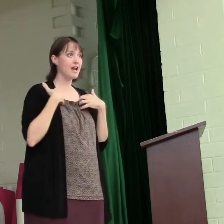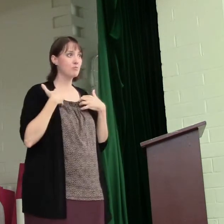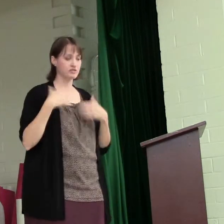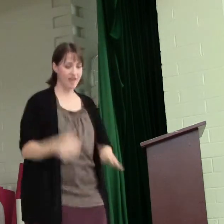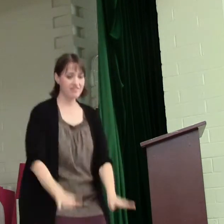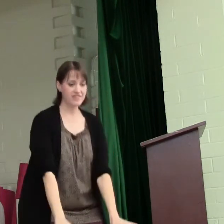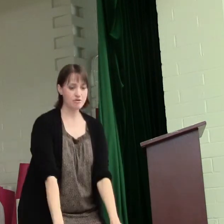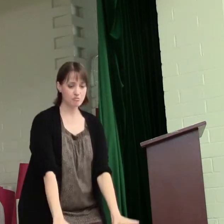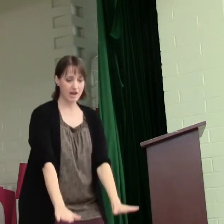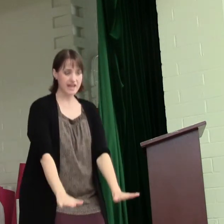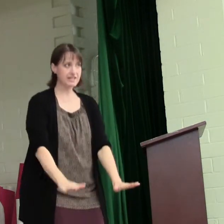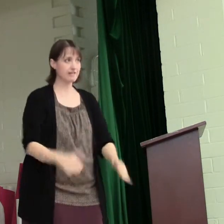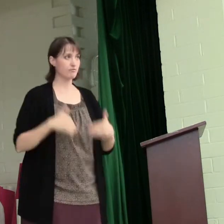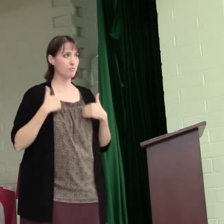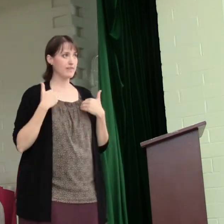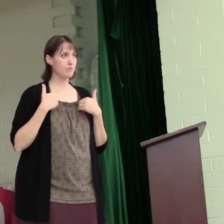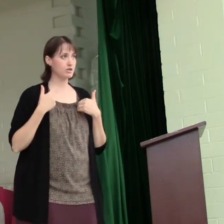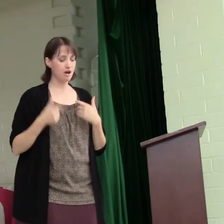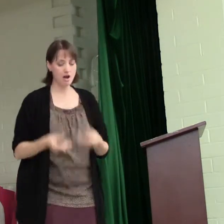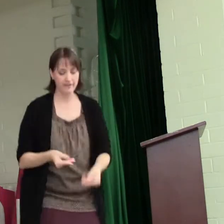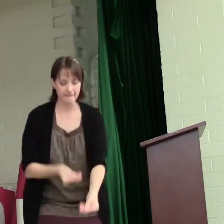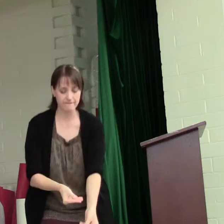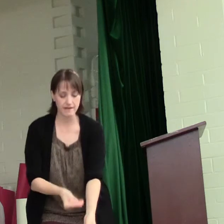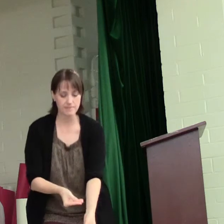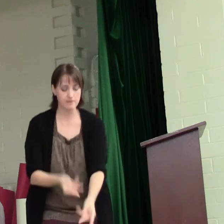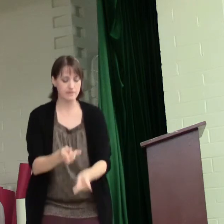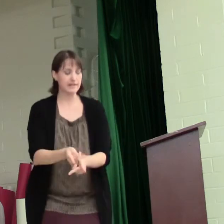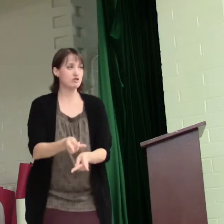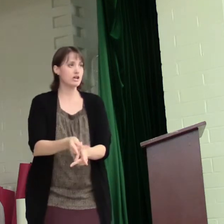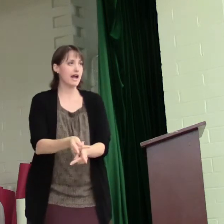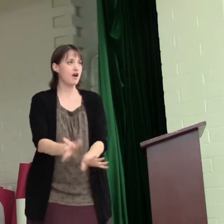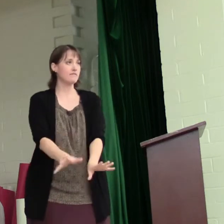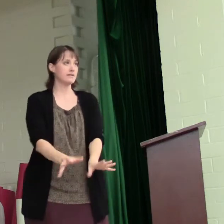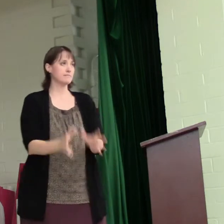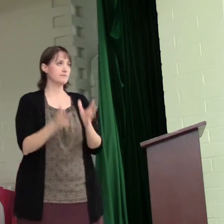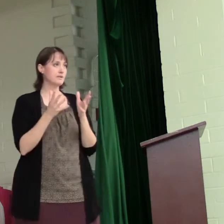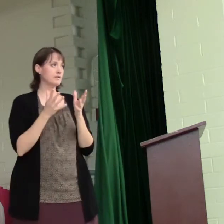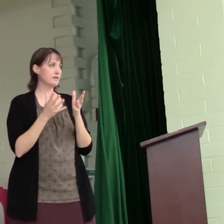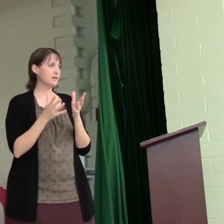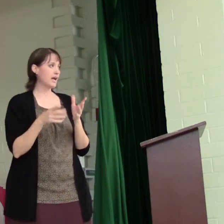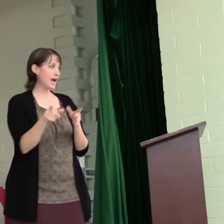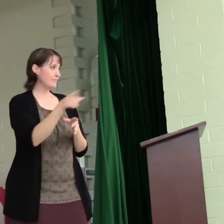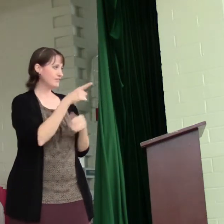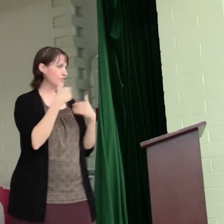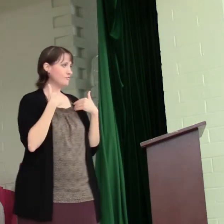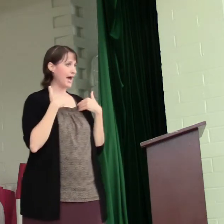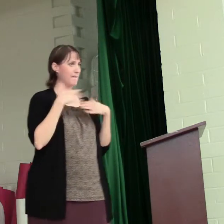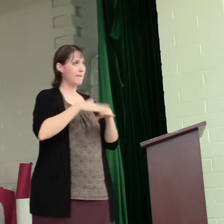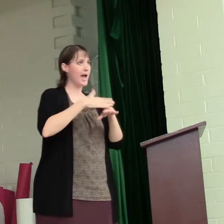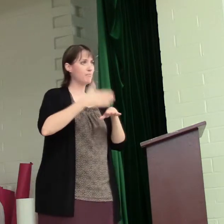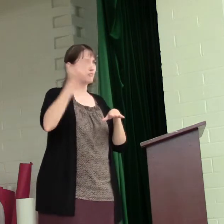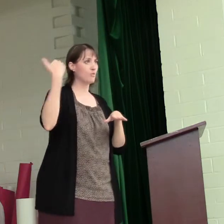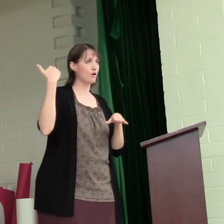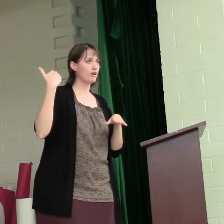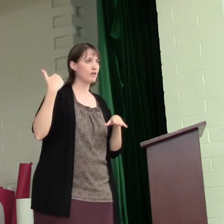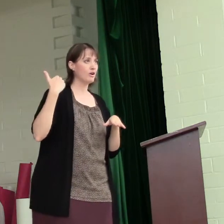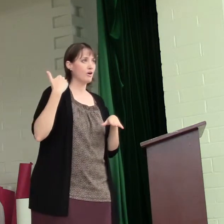animals. They raised them from when they were young, and they fed them, and they took care of them. How many of you have had a pet before? Or